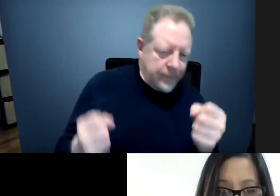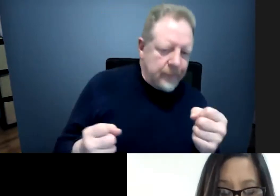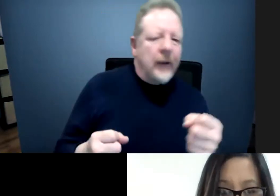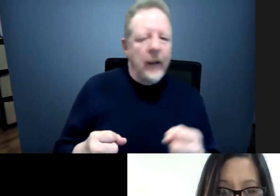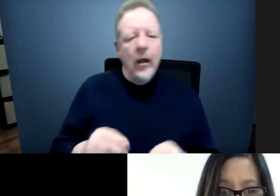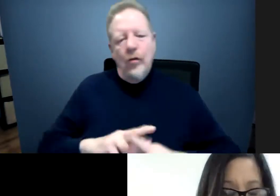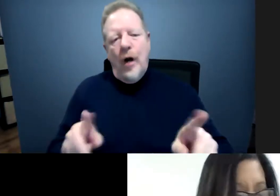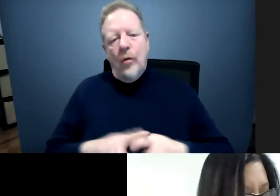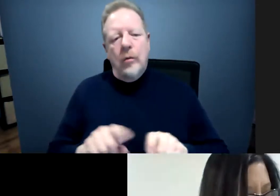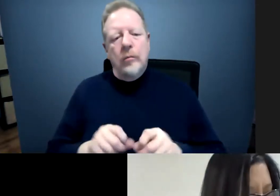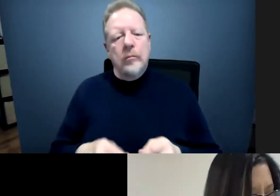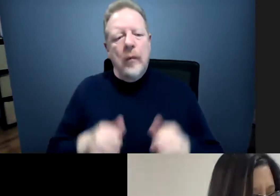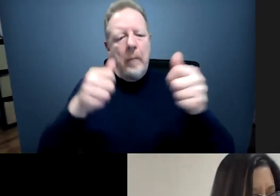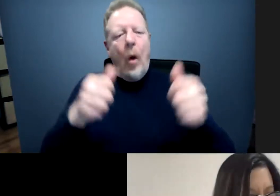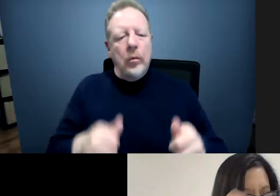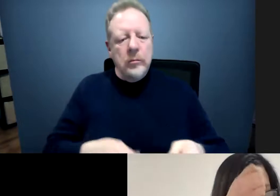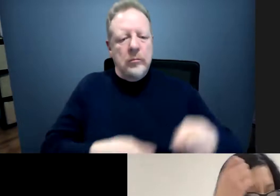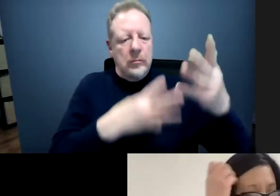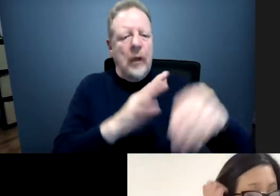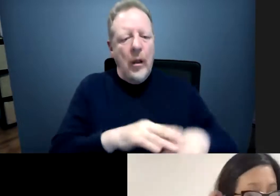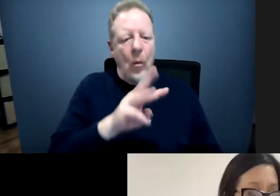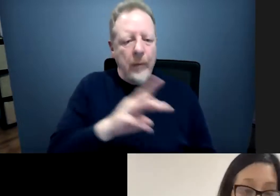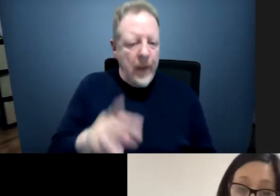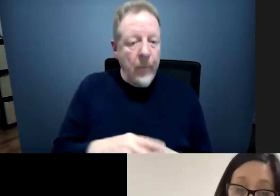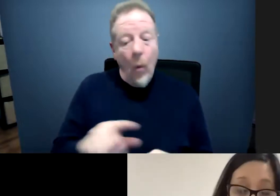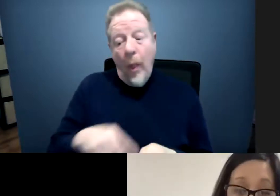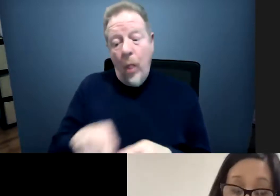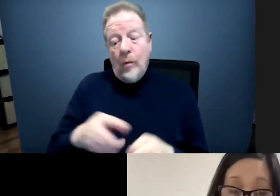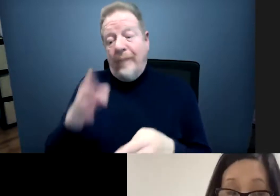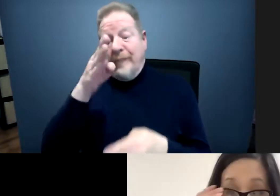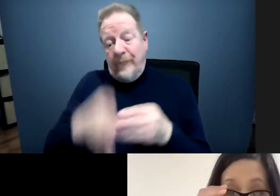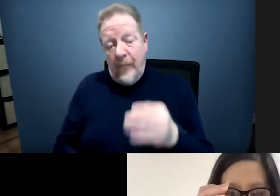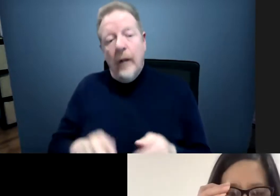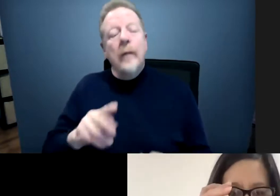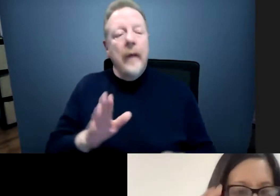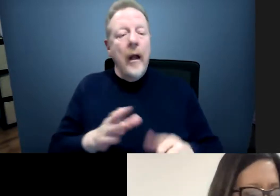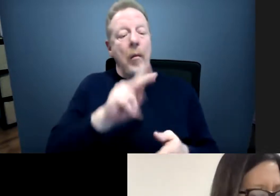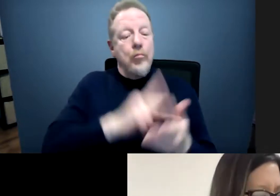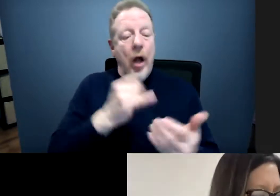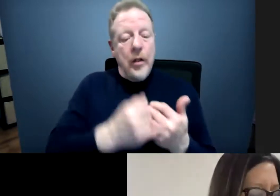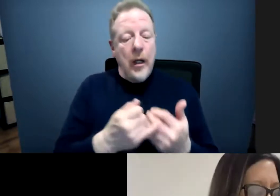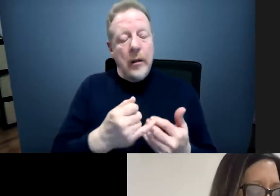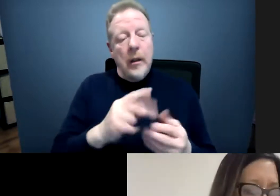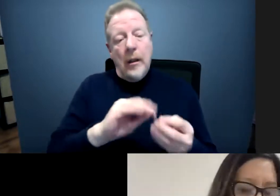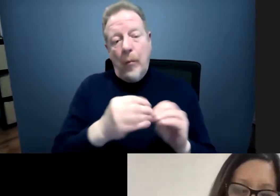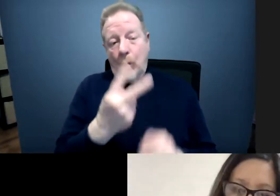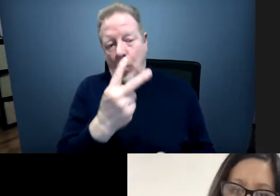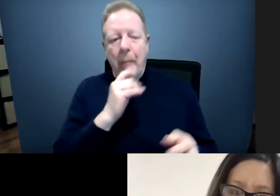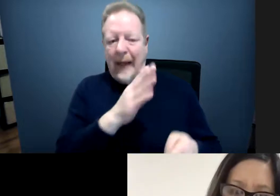to post. Once those are done, project goal number 2 is complete. We still will be working